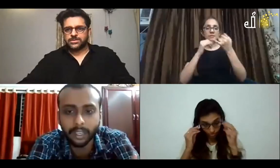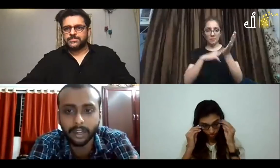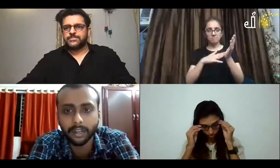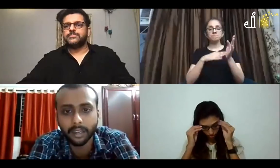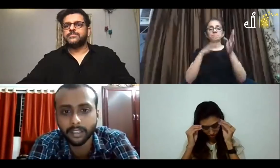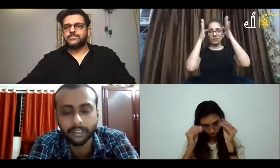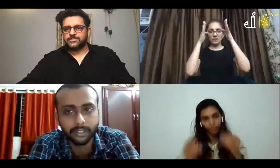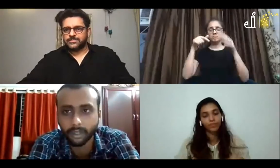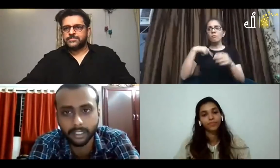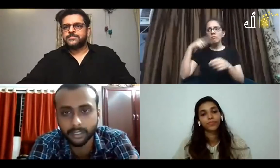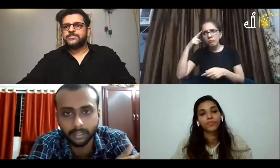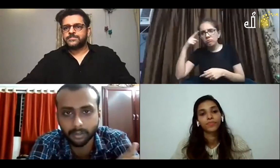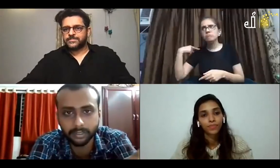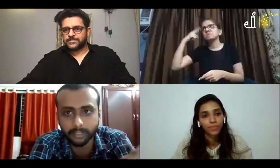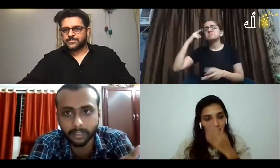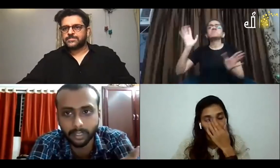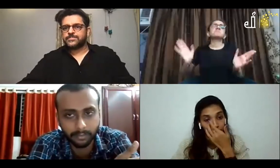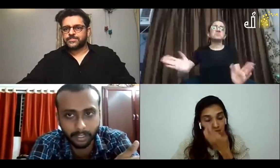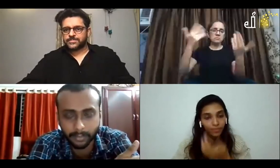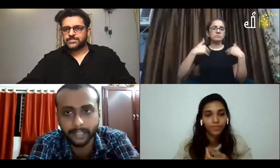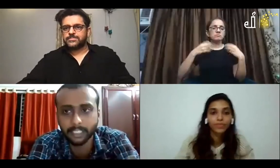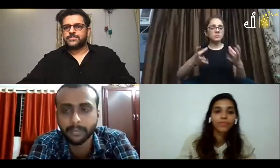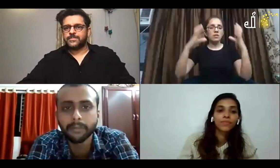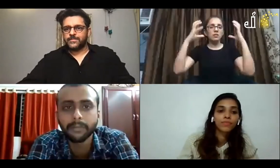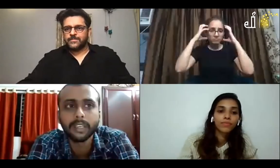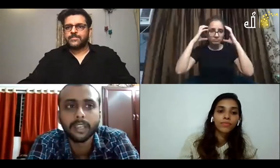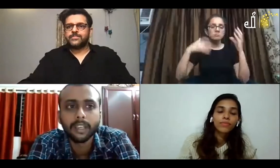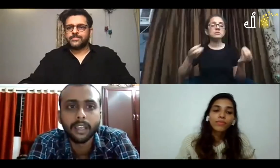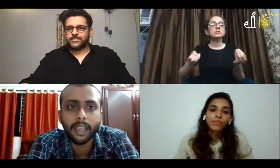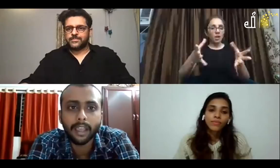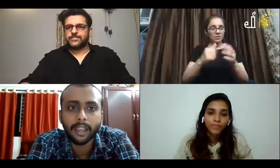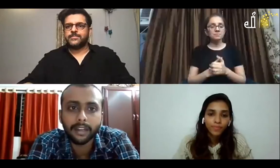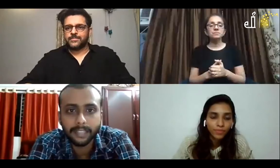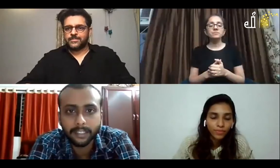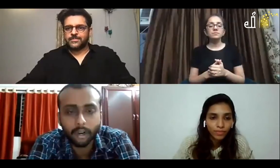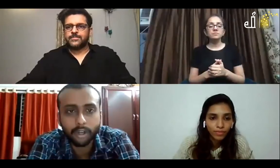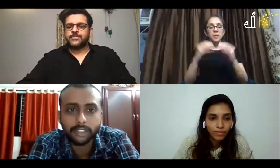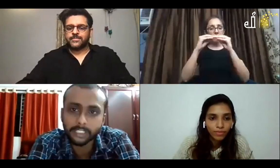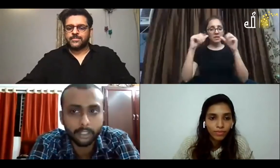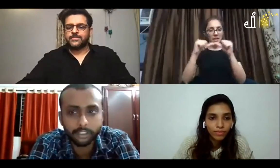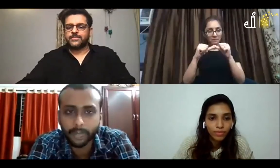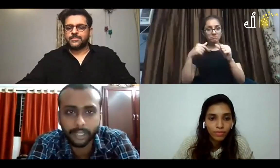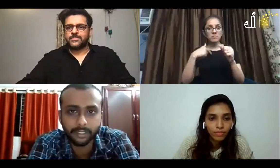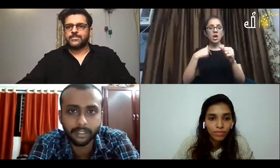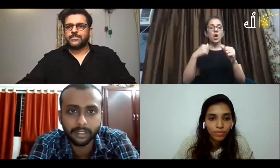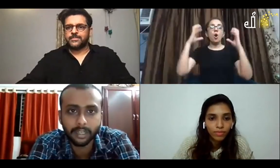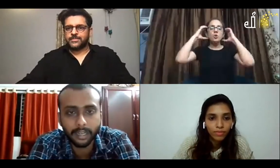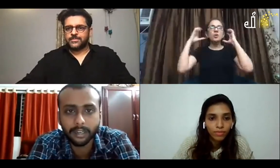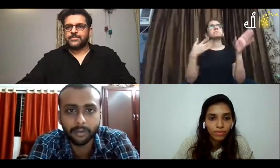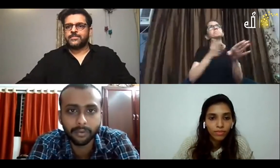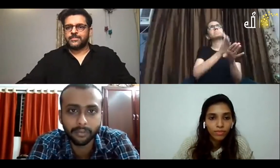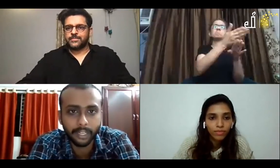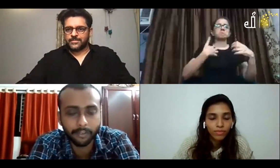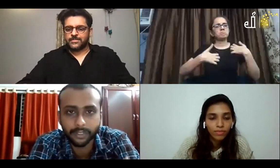field, and I joined the courses as in BASLP, and I selected audiology just because of passion. I